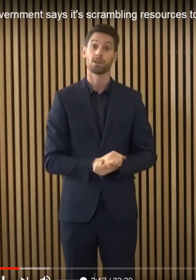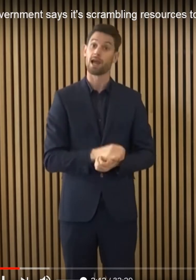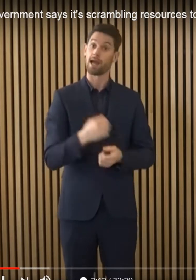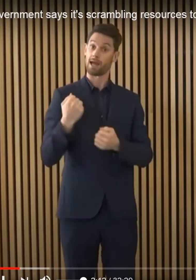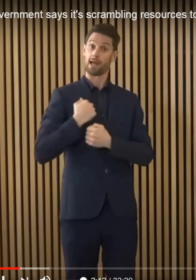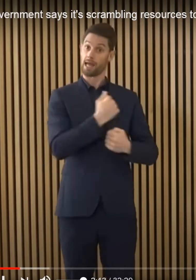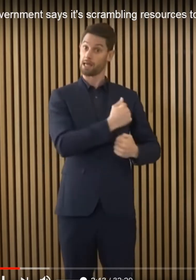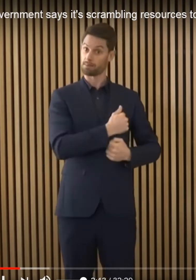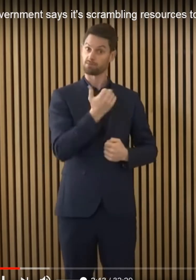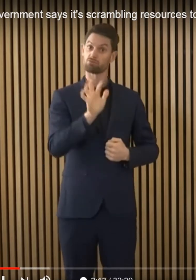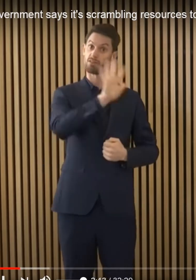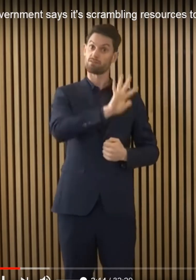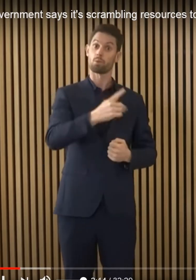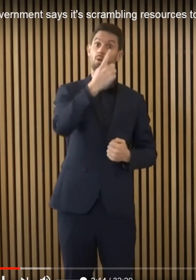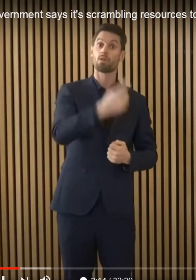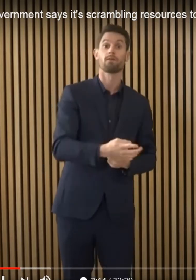has approximately